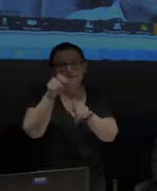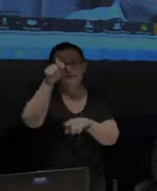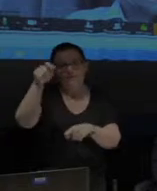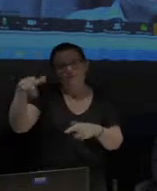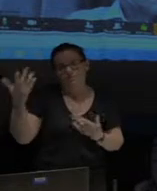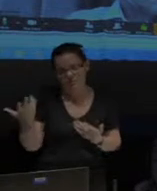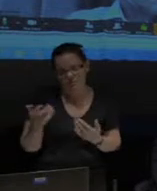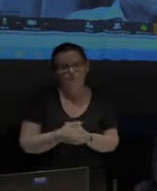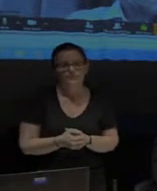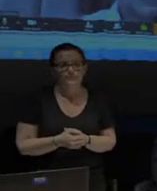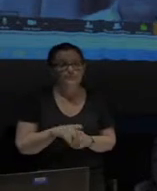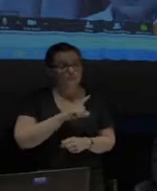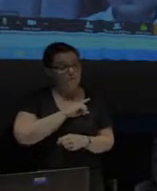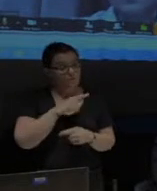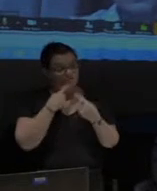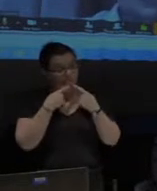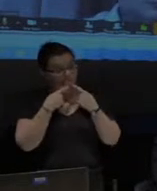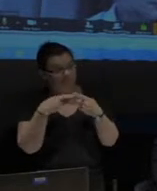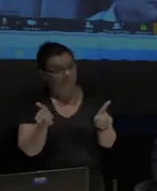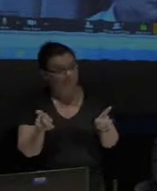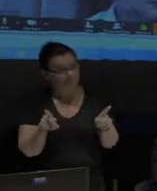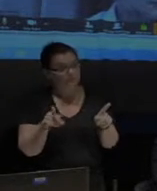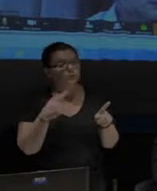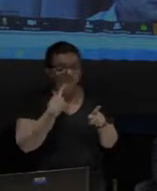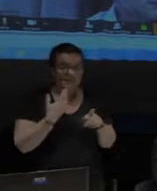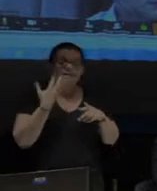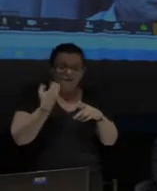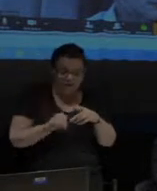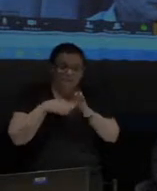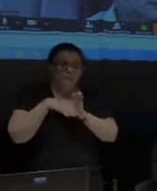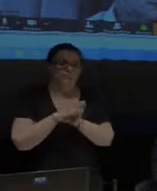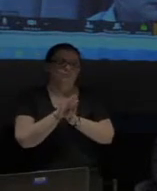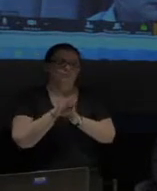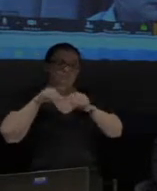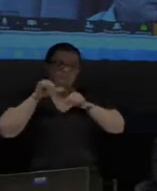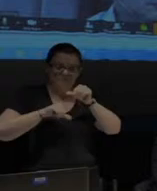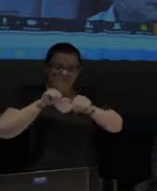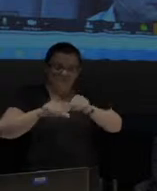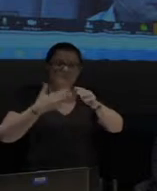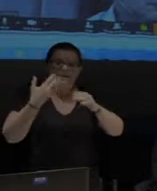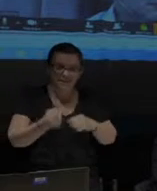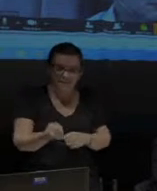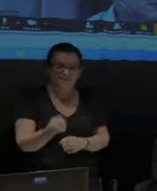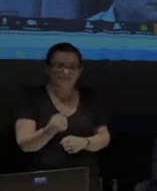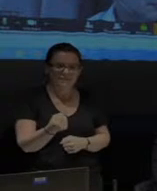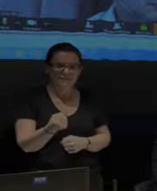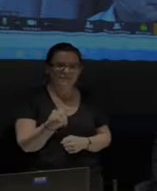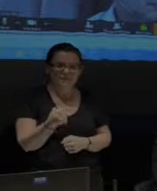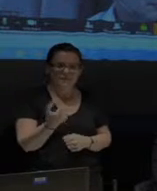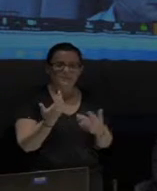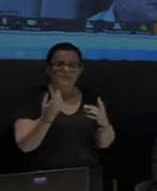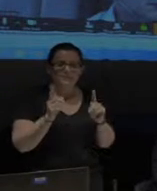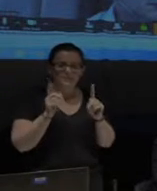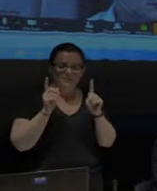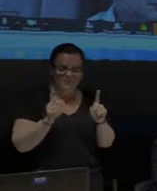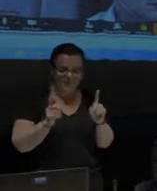So I'm saying that to say that progress has been made, but there's some